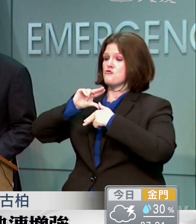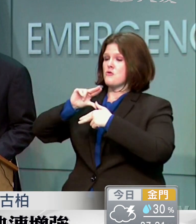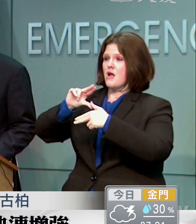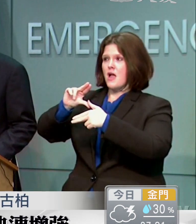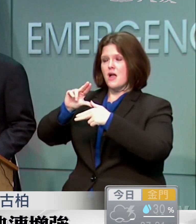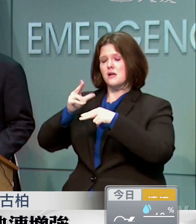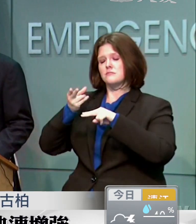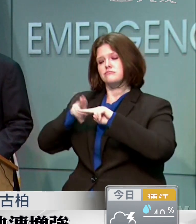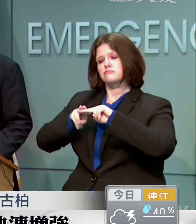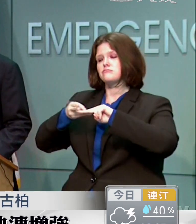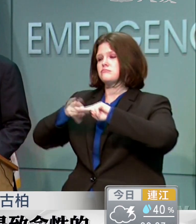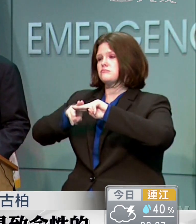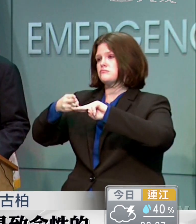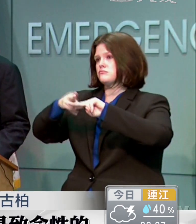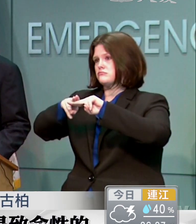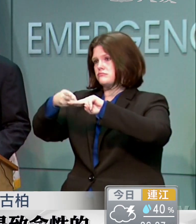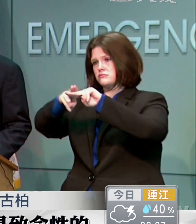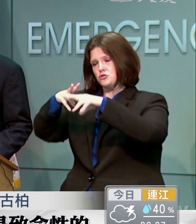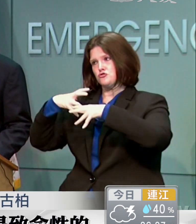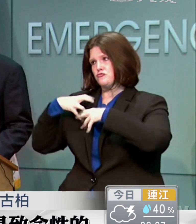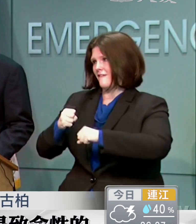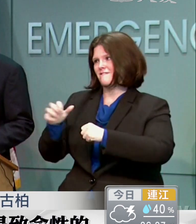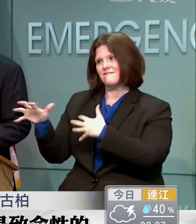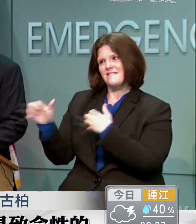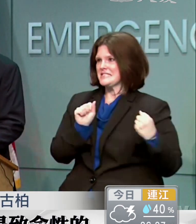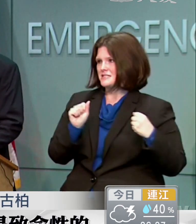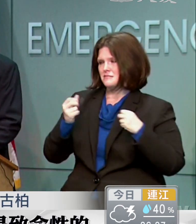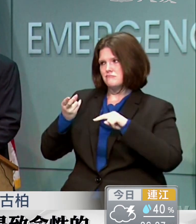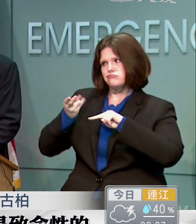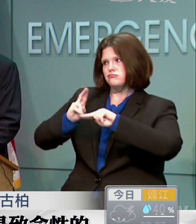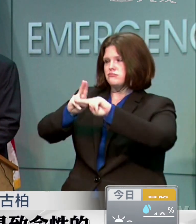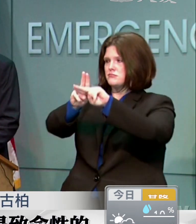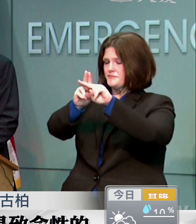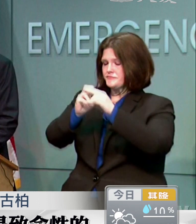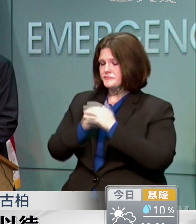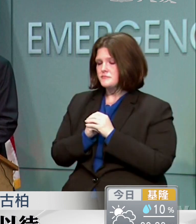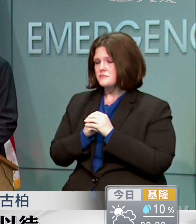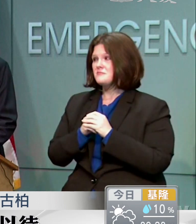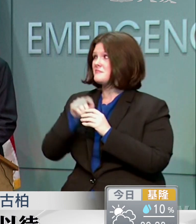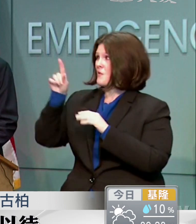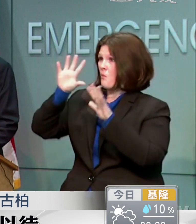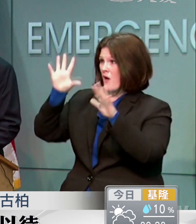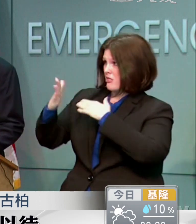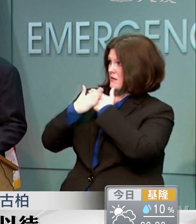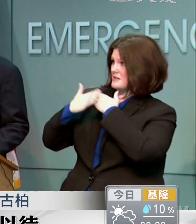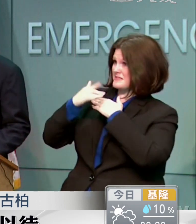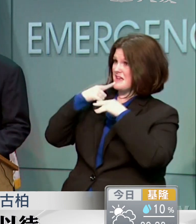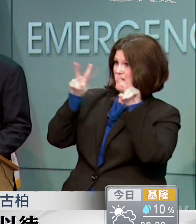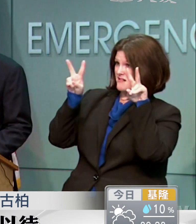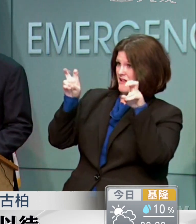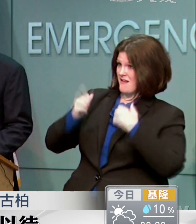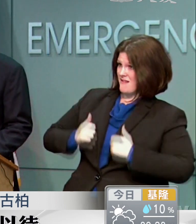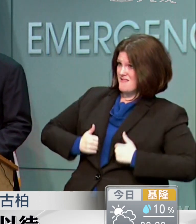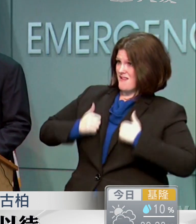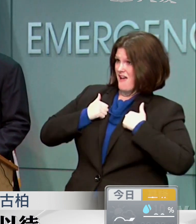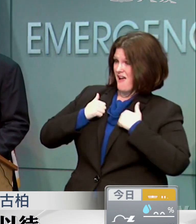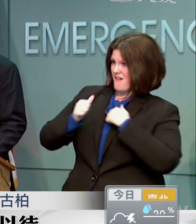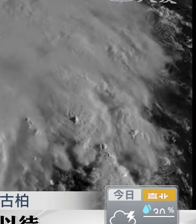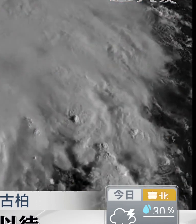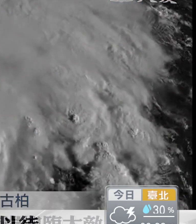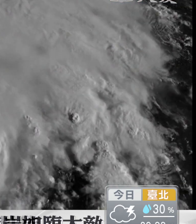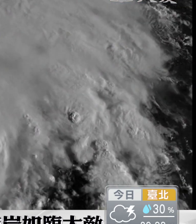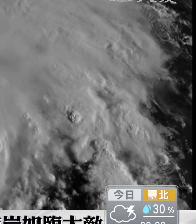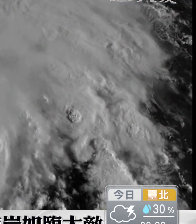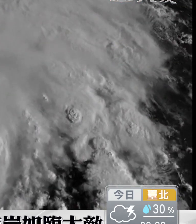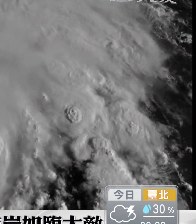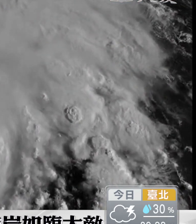rapidly getting stronger. When weather forecasters tell us life-threatening,We know that it is serious.